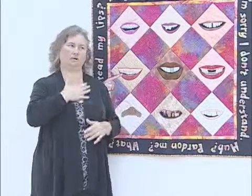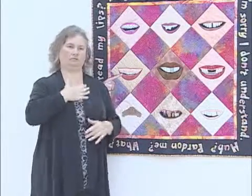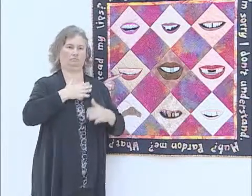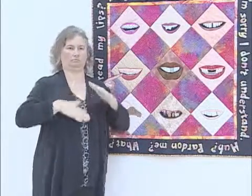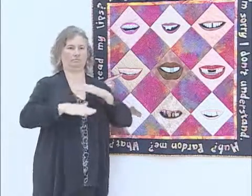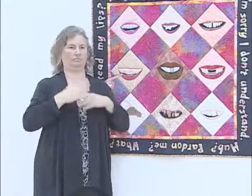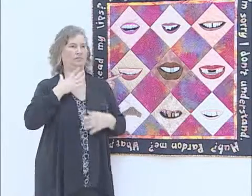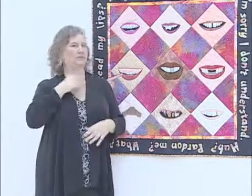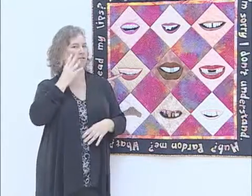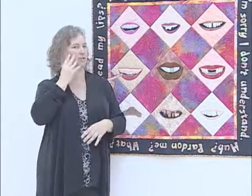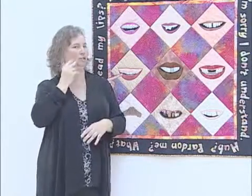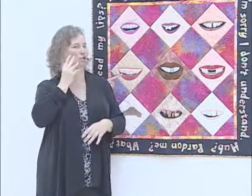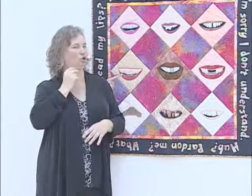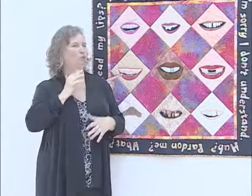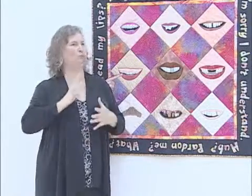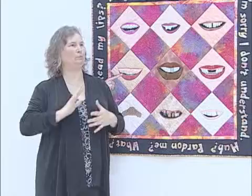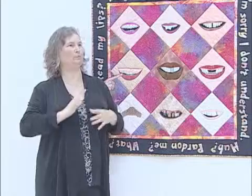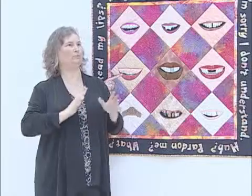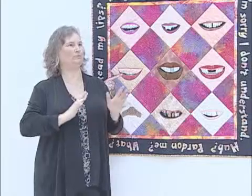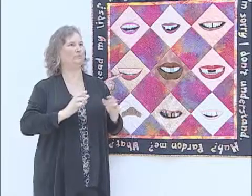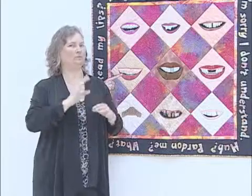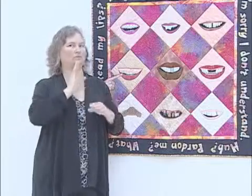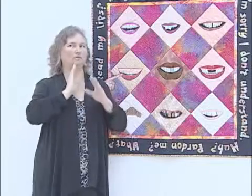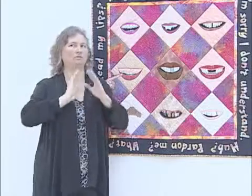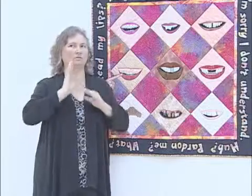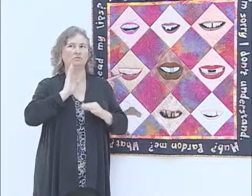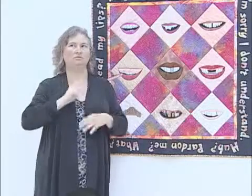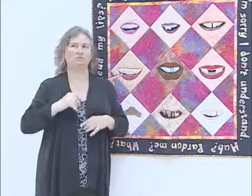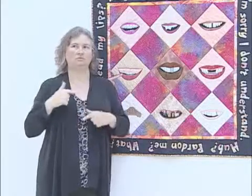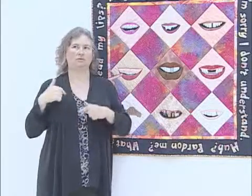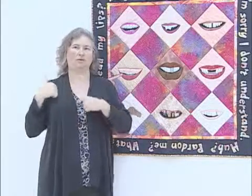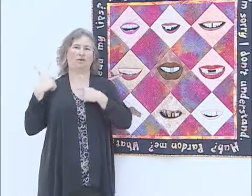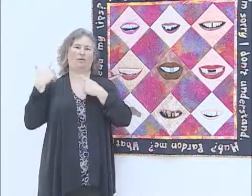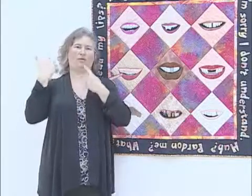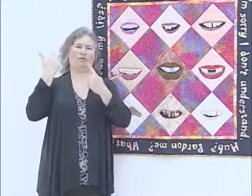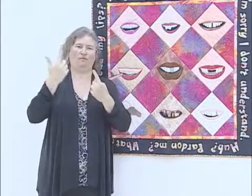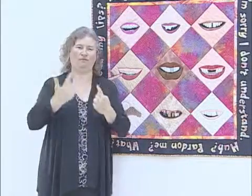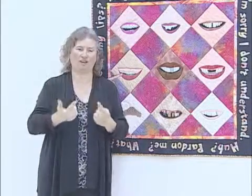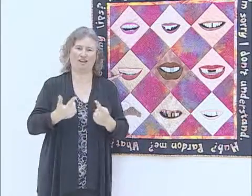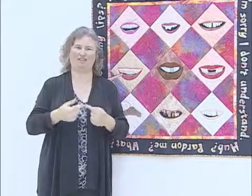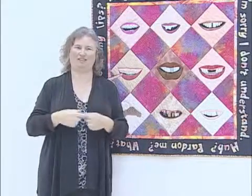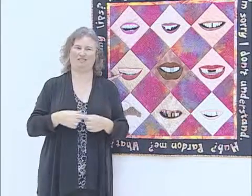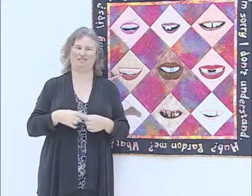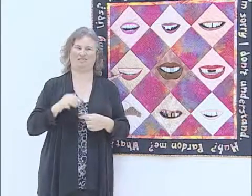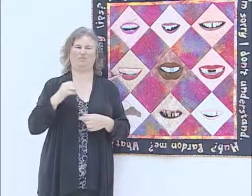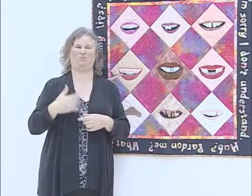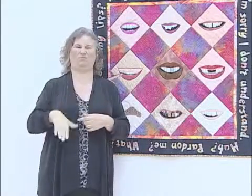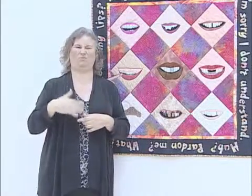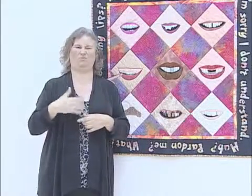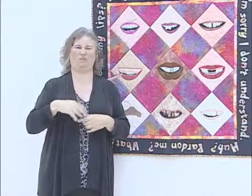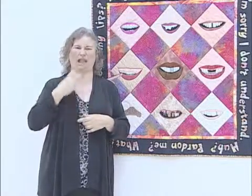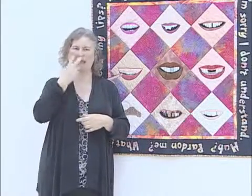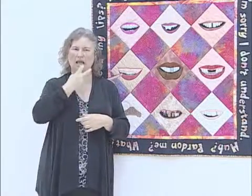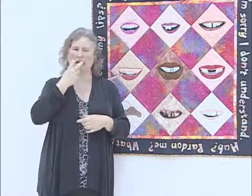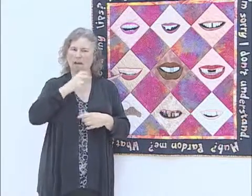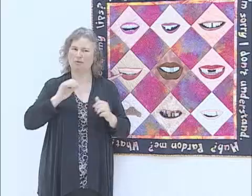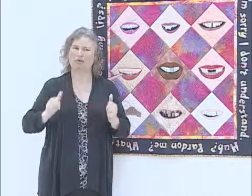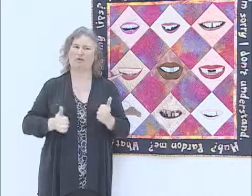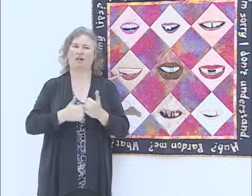don't want to be offensive in my comments, but it's just something that's not in my experience. So all these frustrations over the years had such an impact